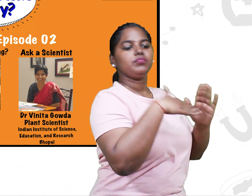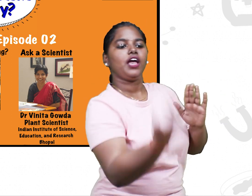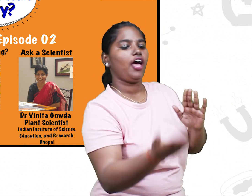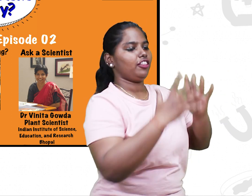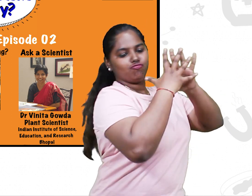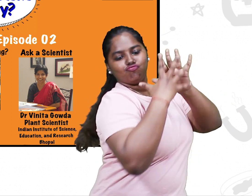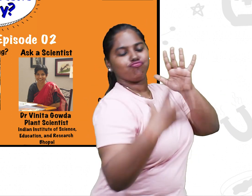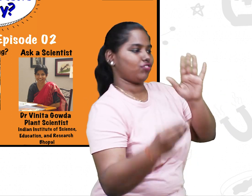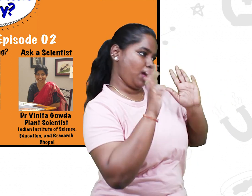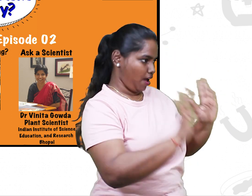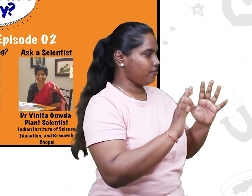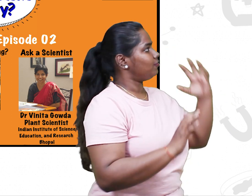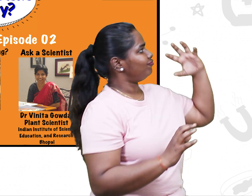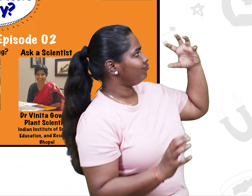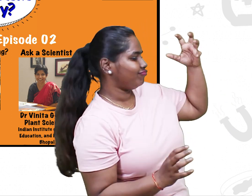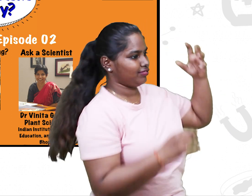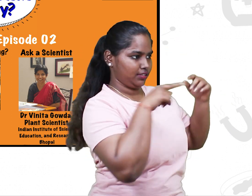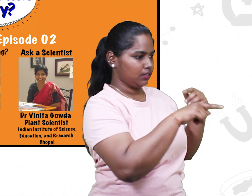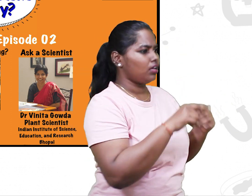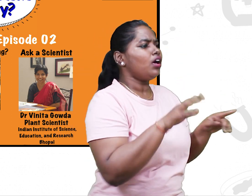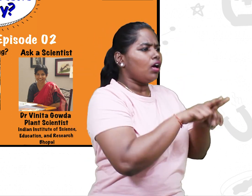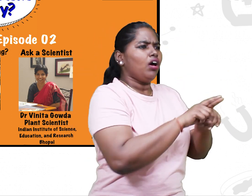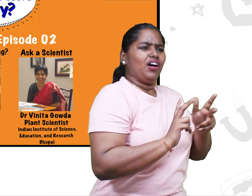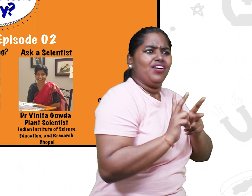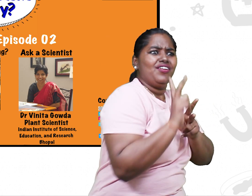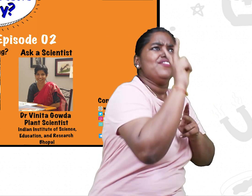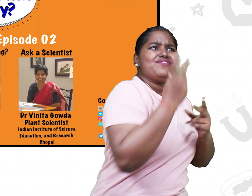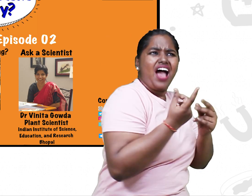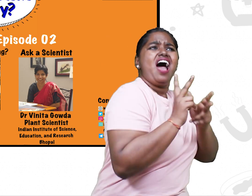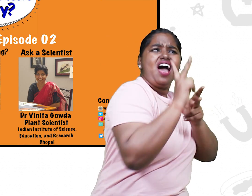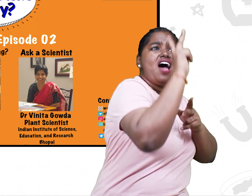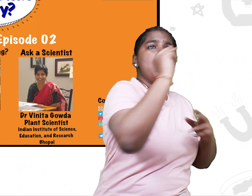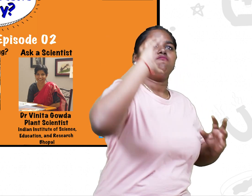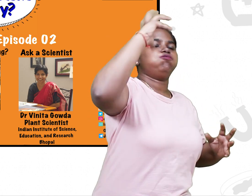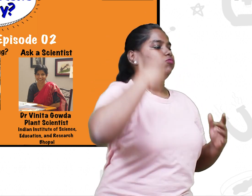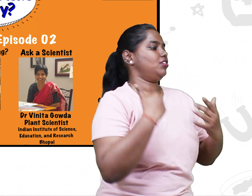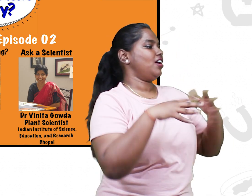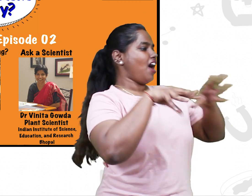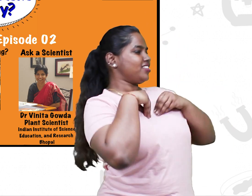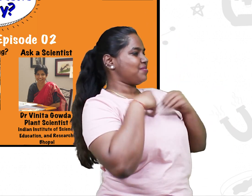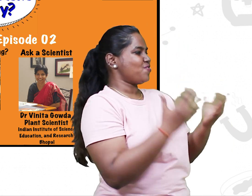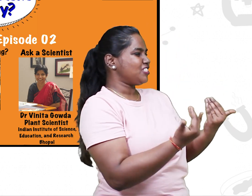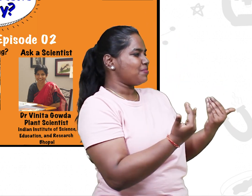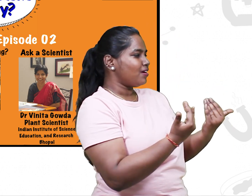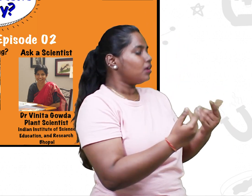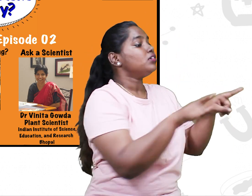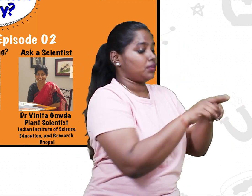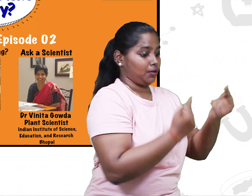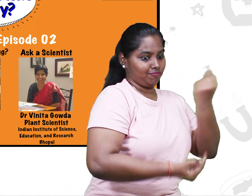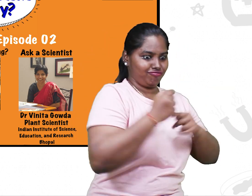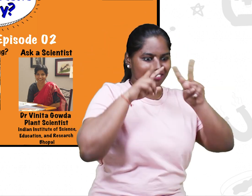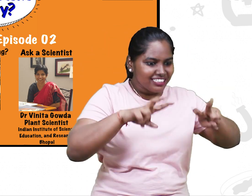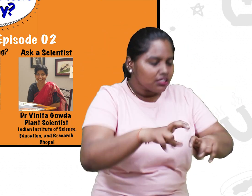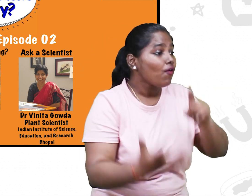them and tell their meristem, let's grow taller to catch more sunlight. Recently, plant researchers have